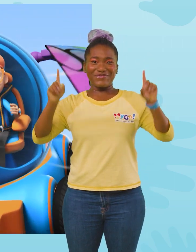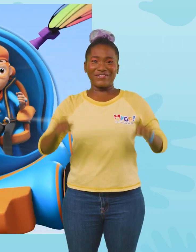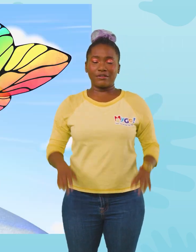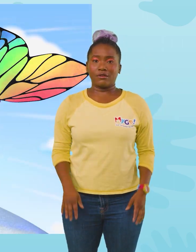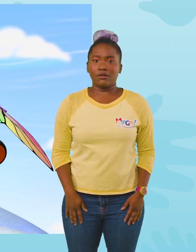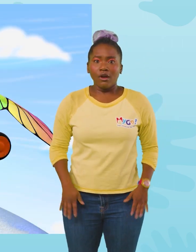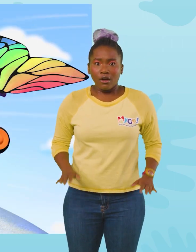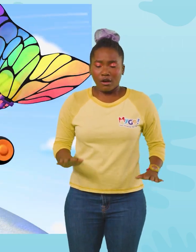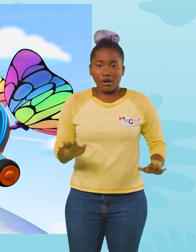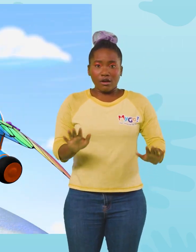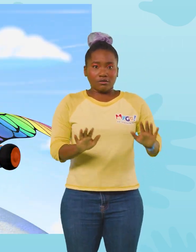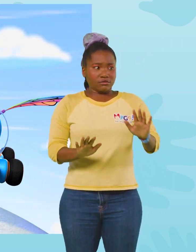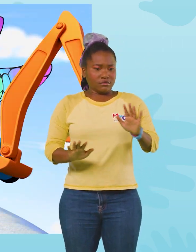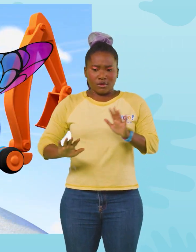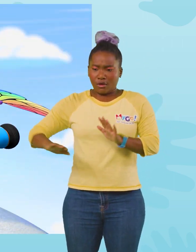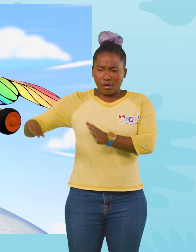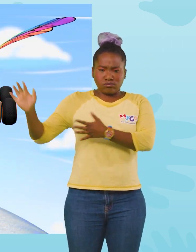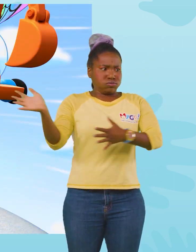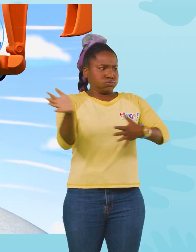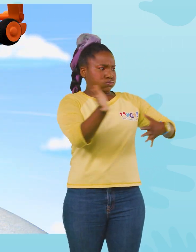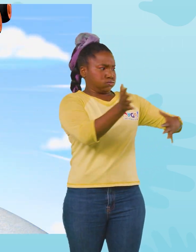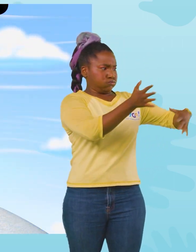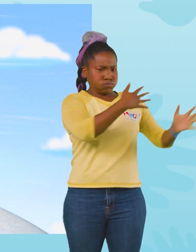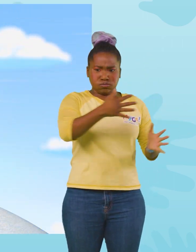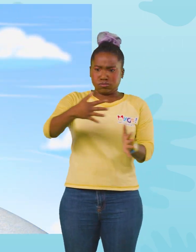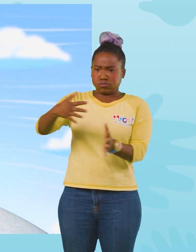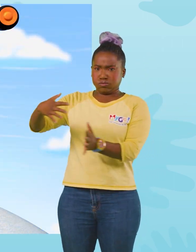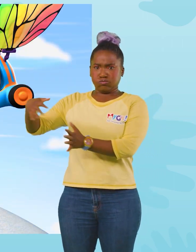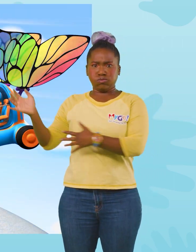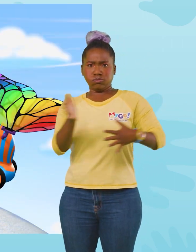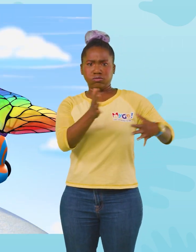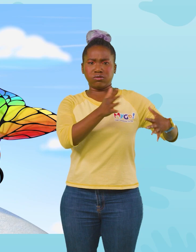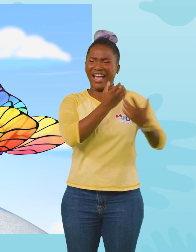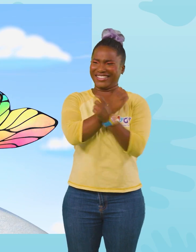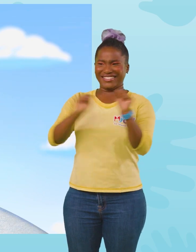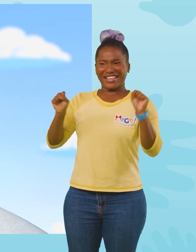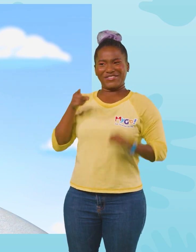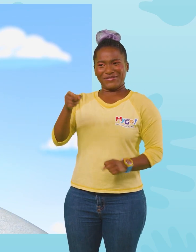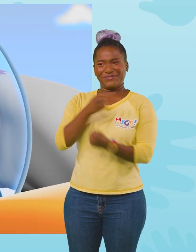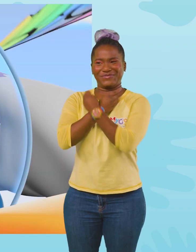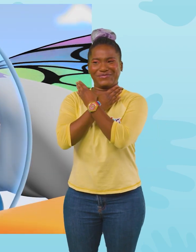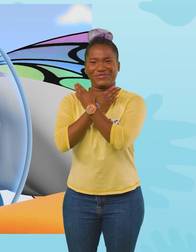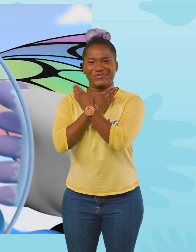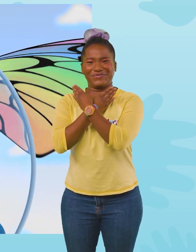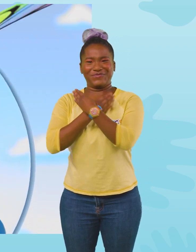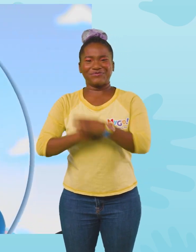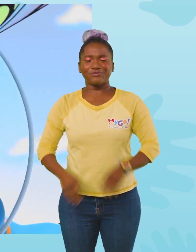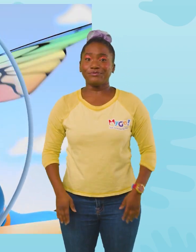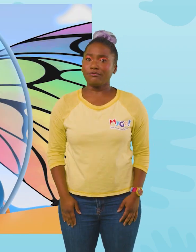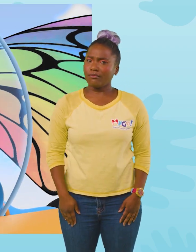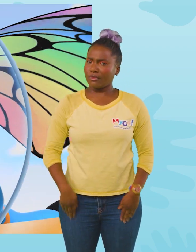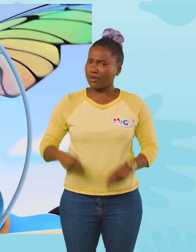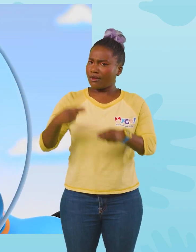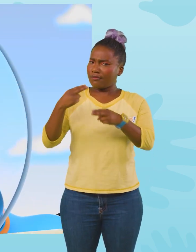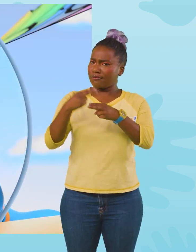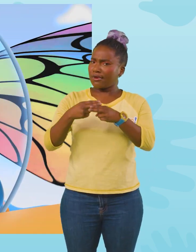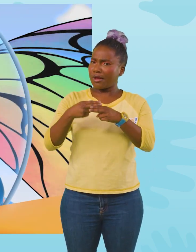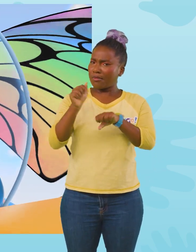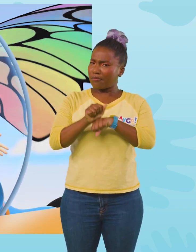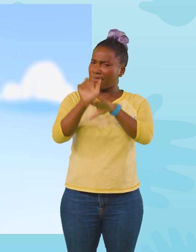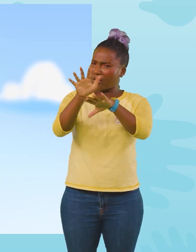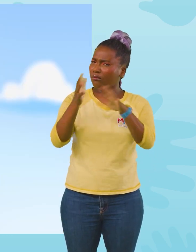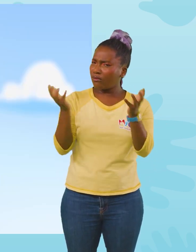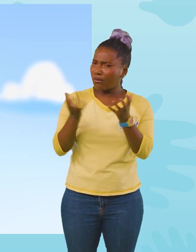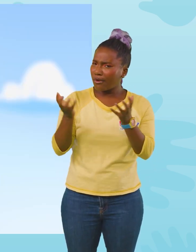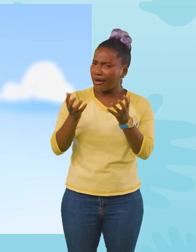Oh, whoa, it's so windy up here. I got you, Blippi. So, what is the name of